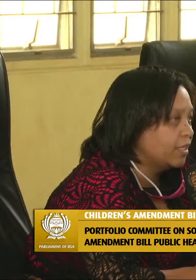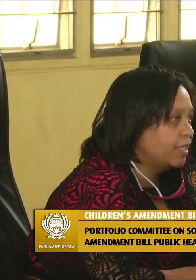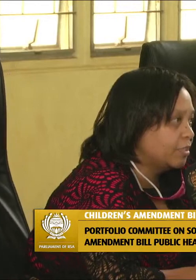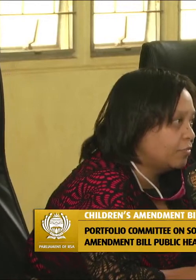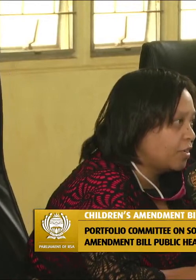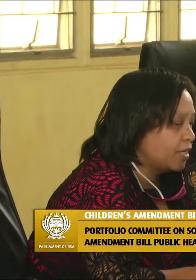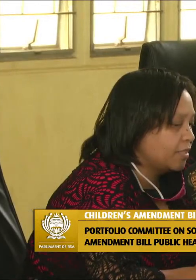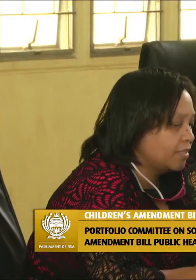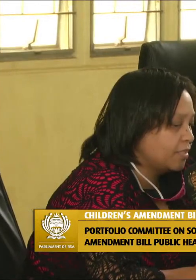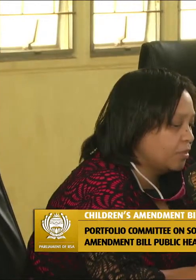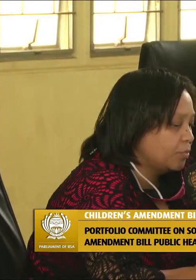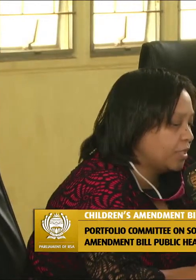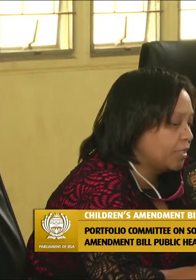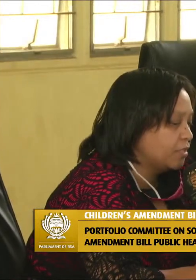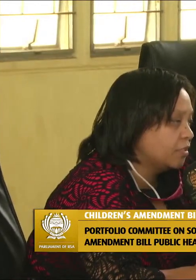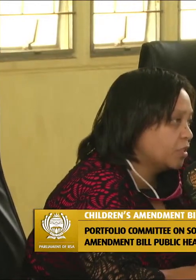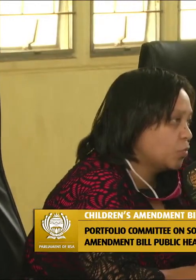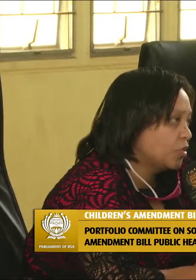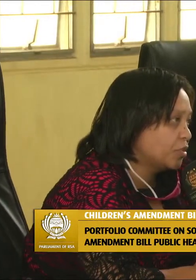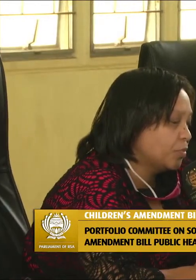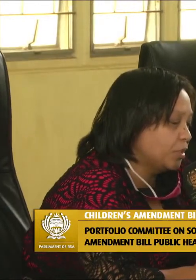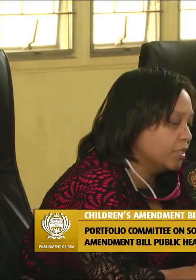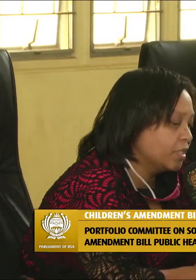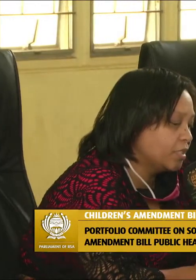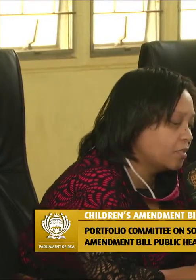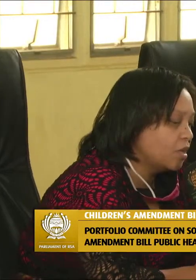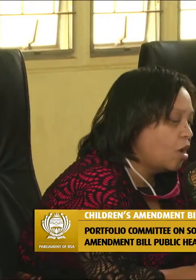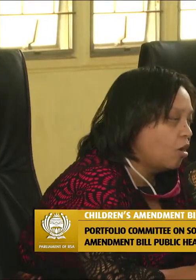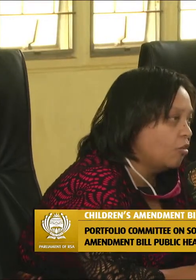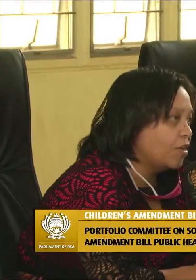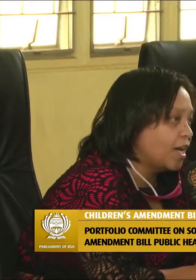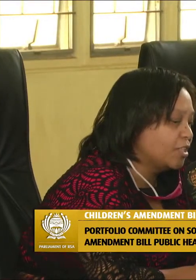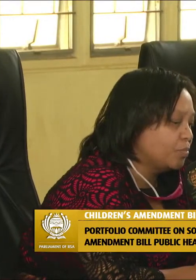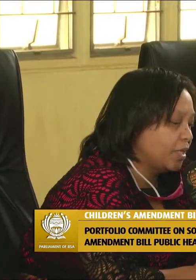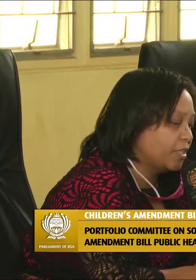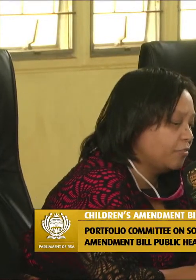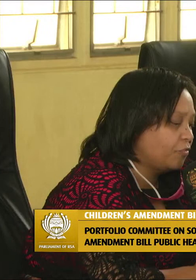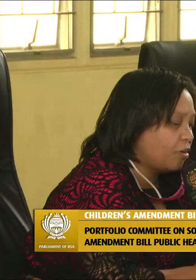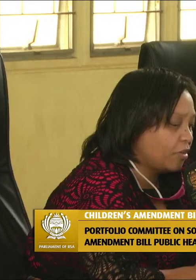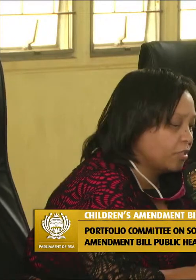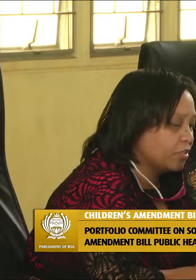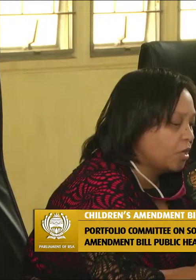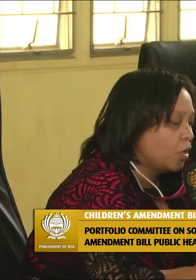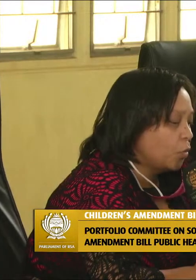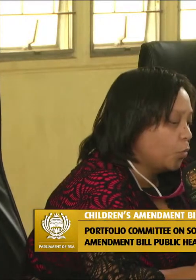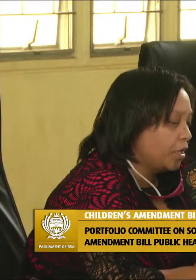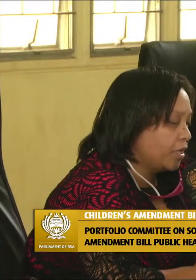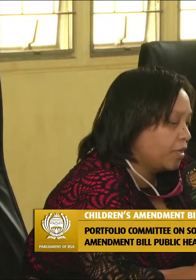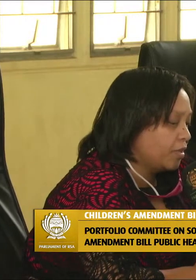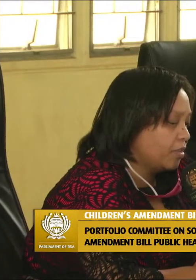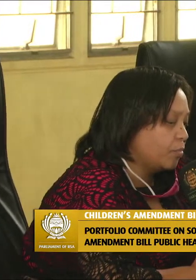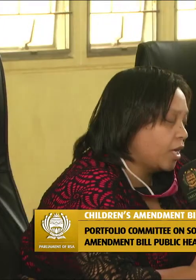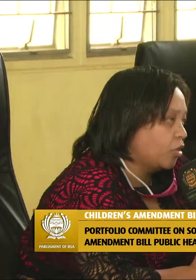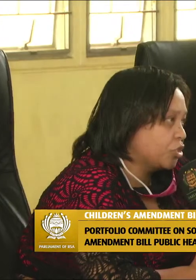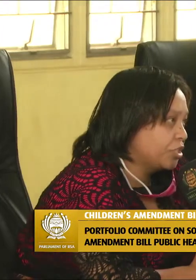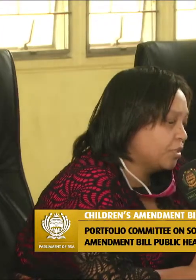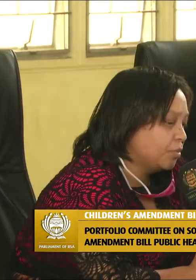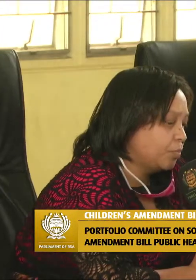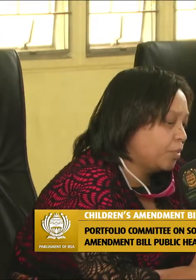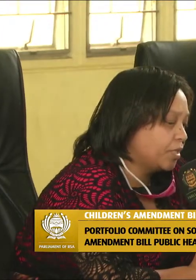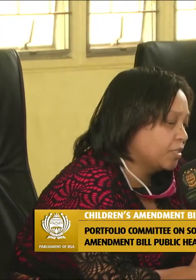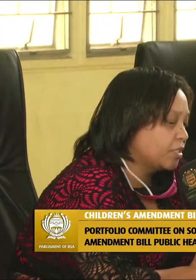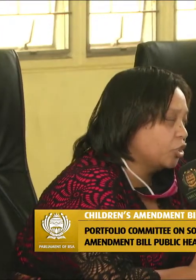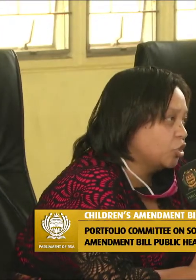21 clarifies the parental responsibilities of unmarried fathers where the